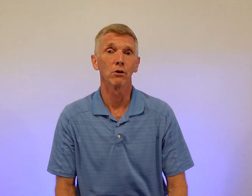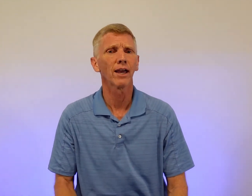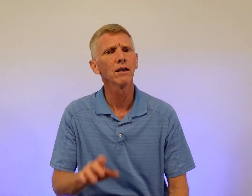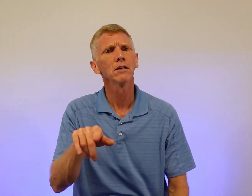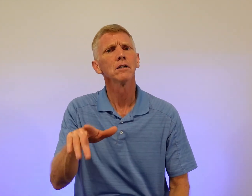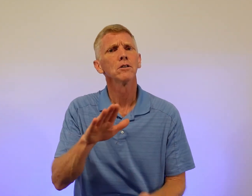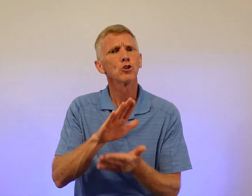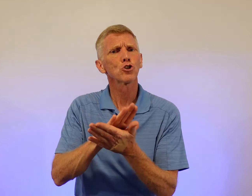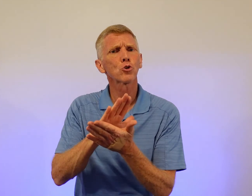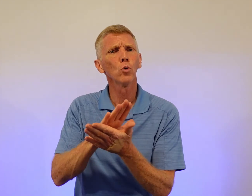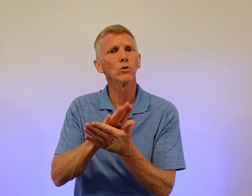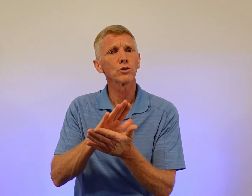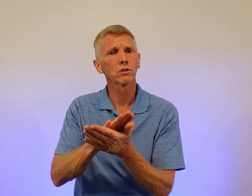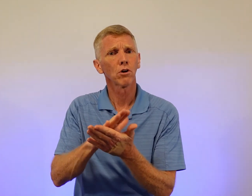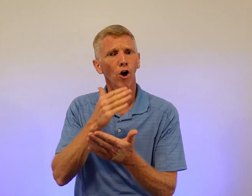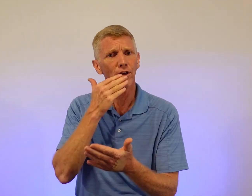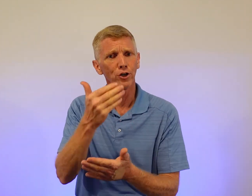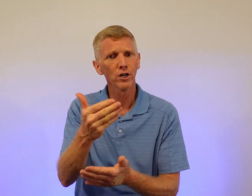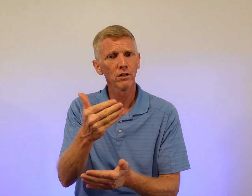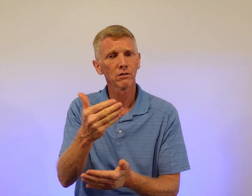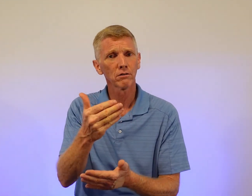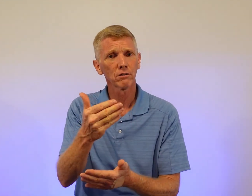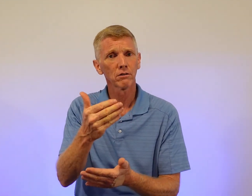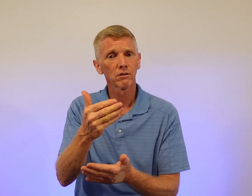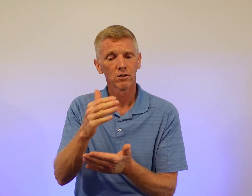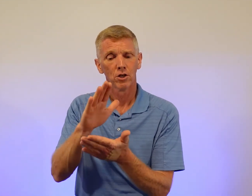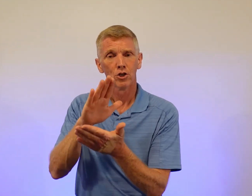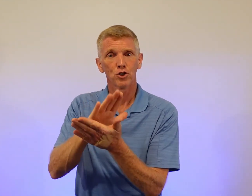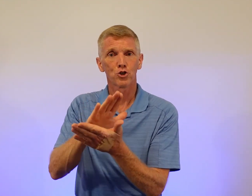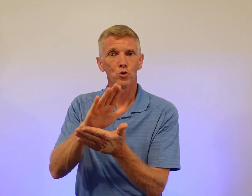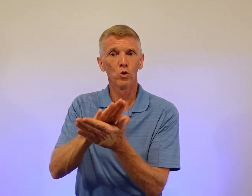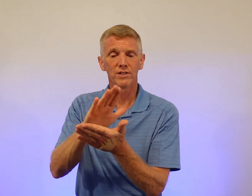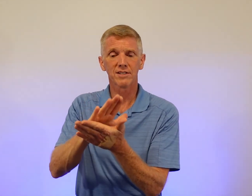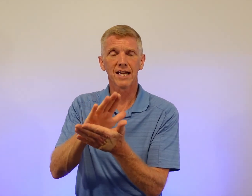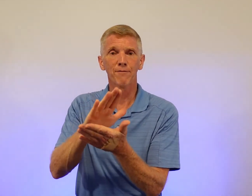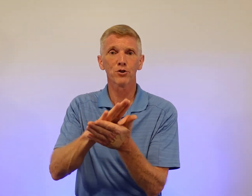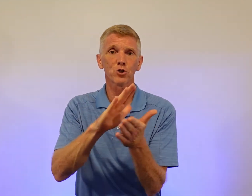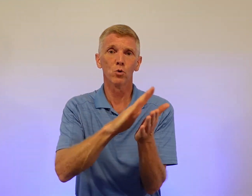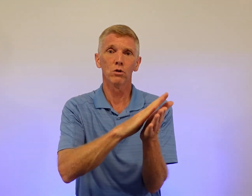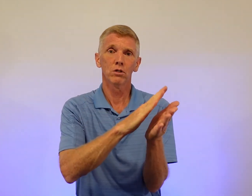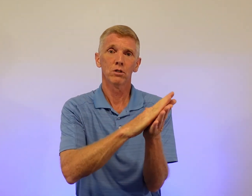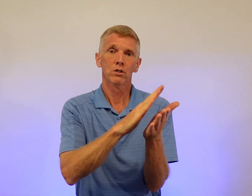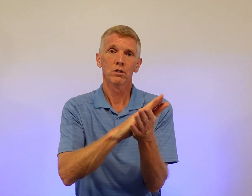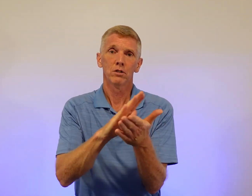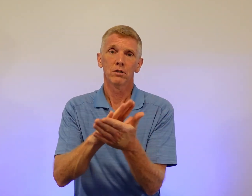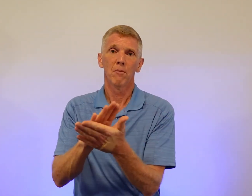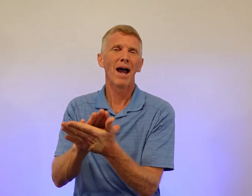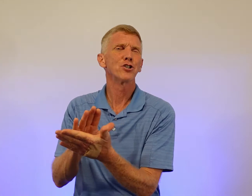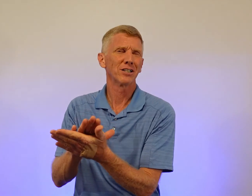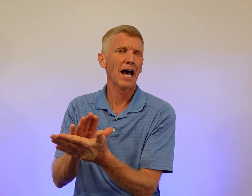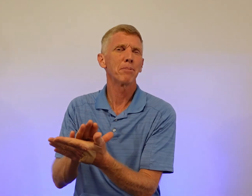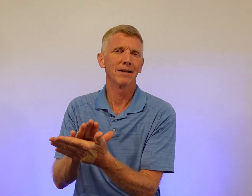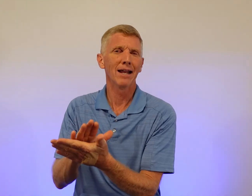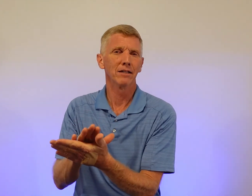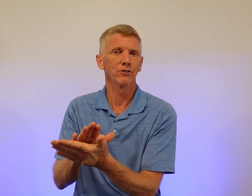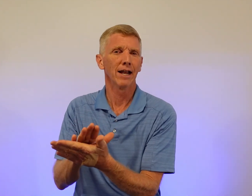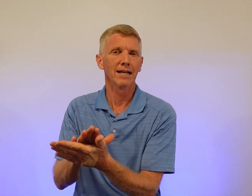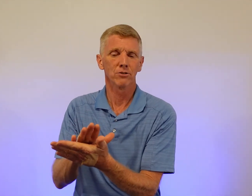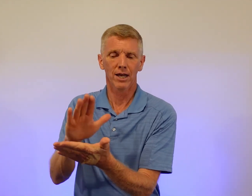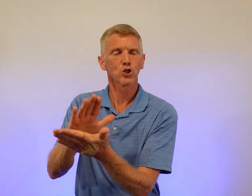okay? Schools, are they good? School, this is the sign for school. Imagine you're clapping your hands, okay?